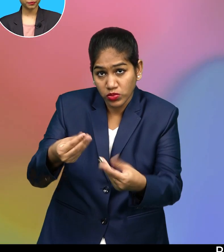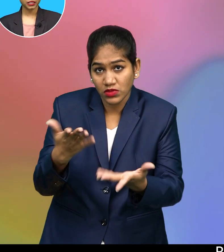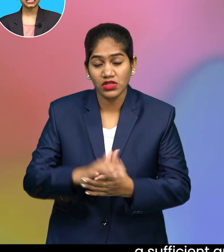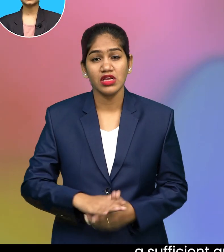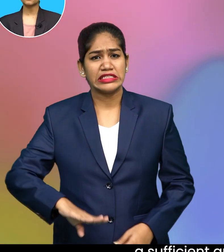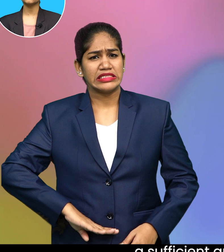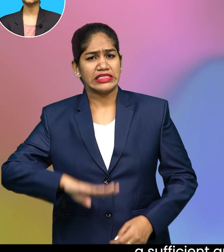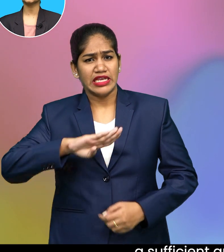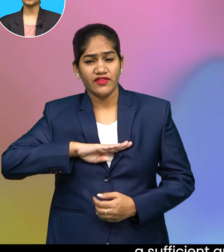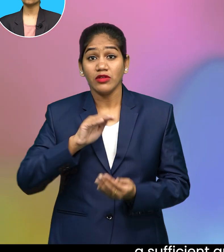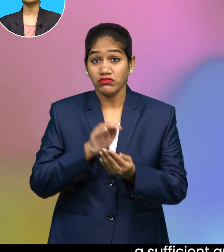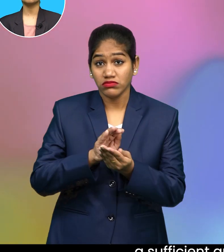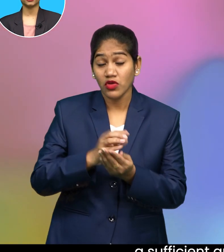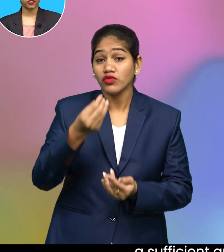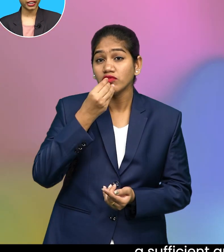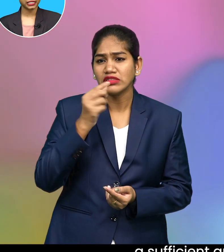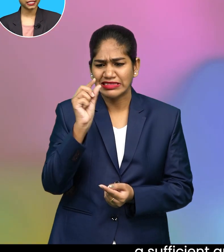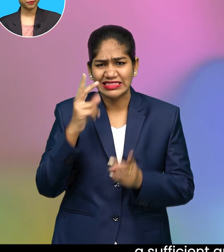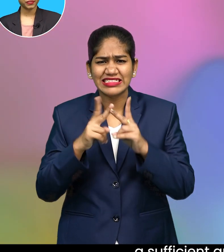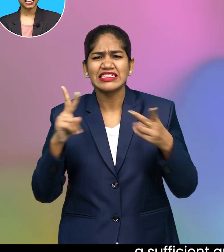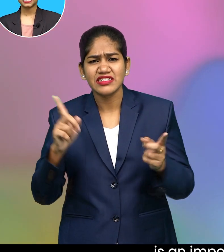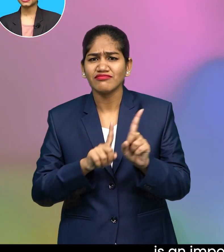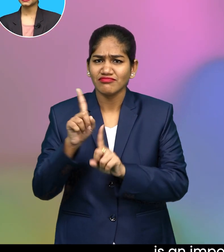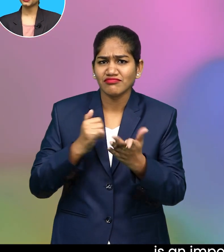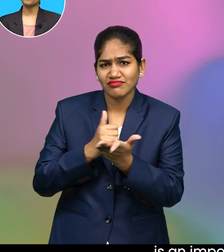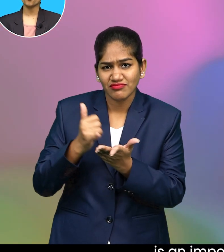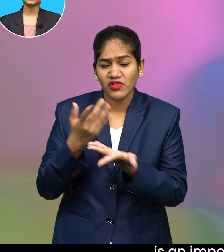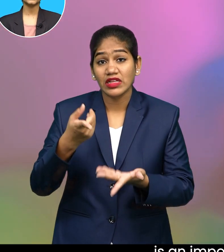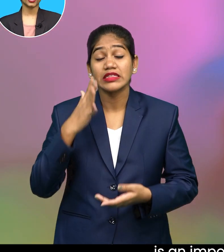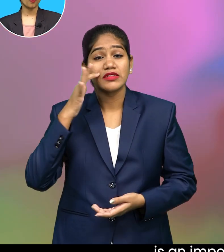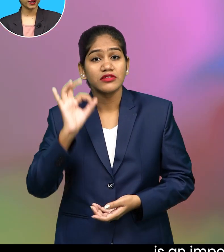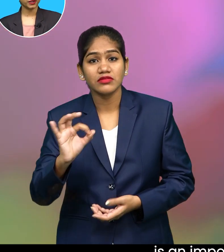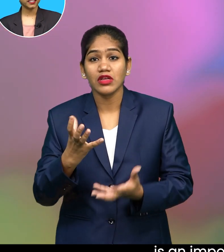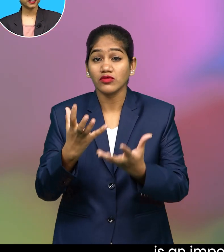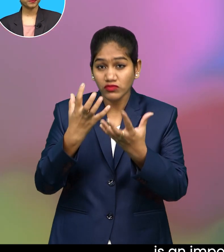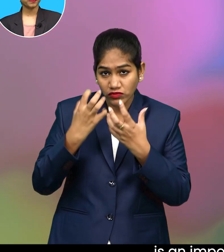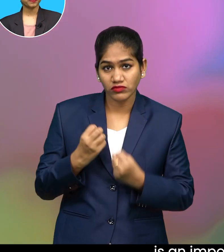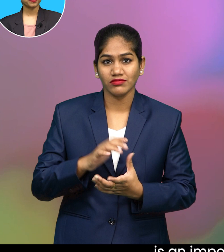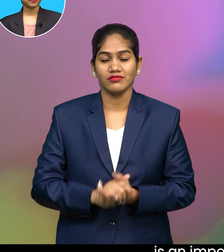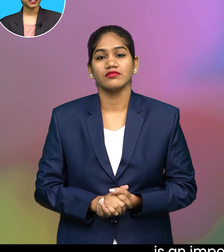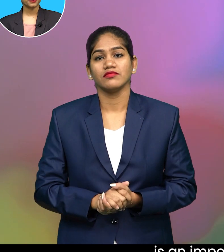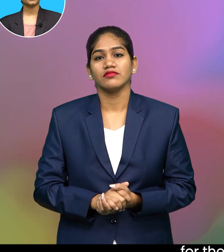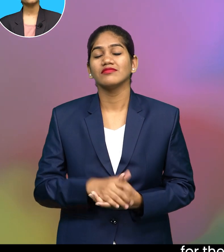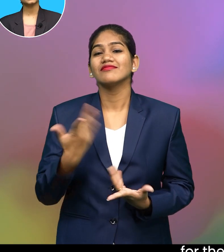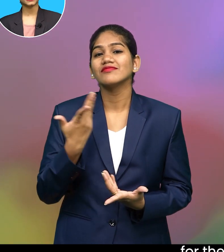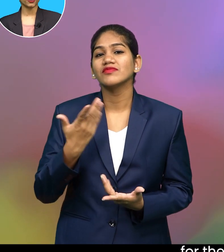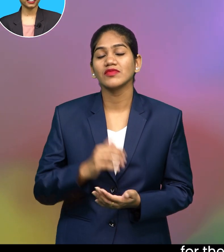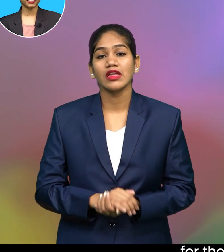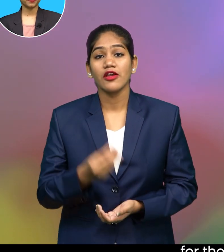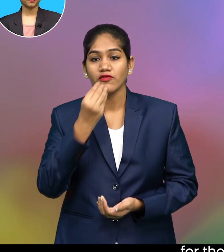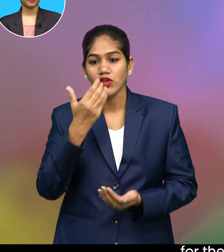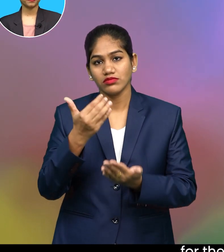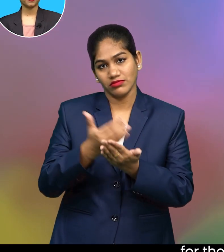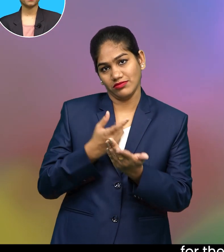Producing a sufficient amount of food grains is an important requirement for the food